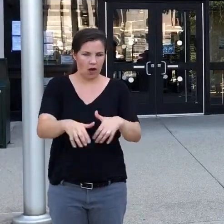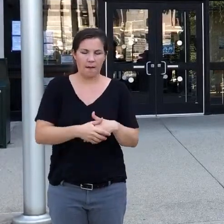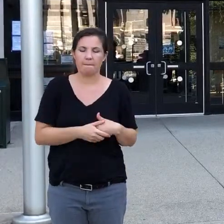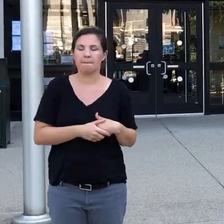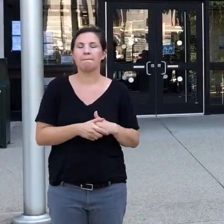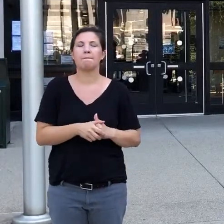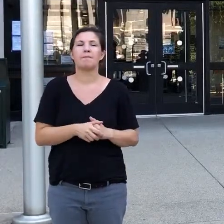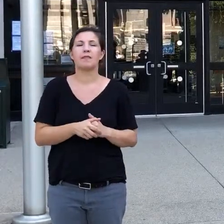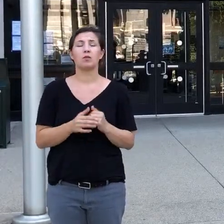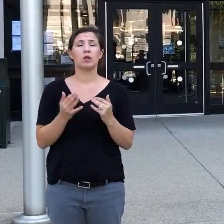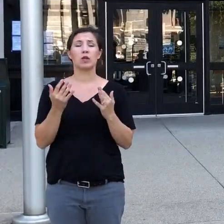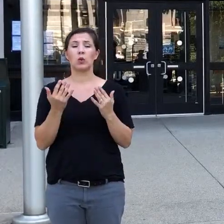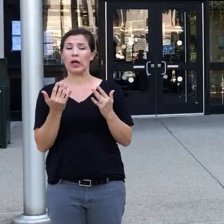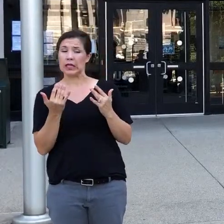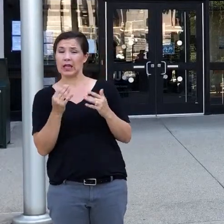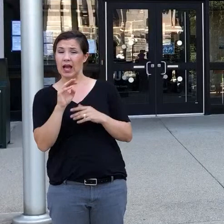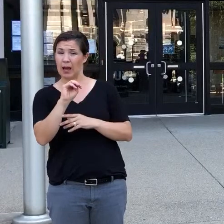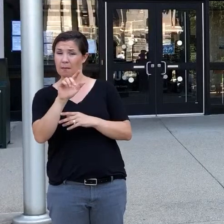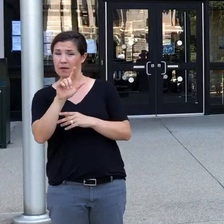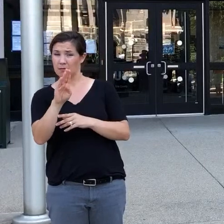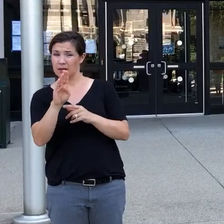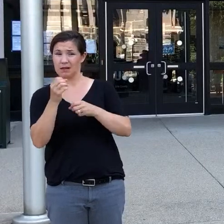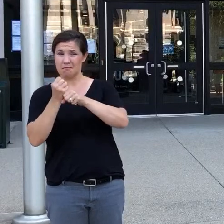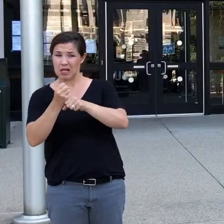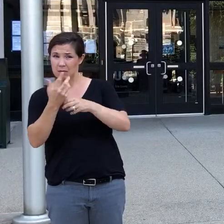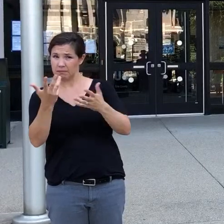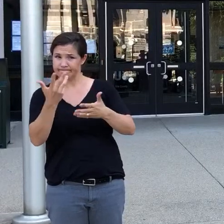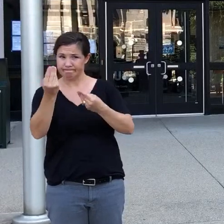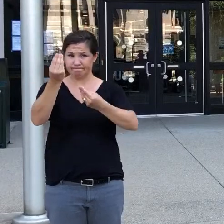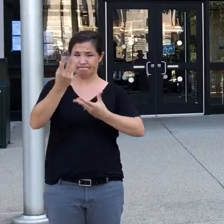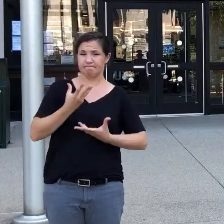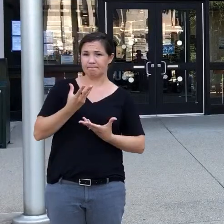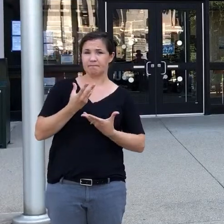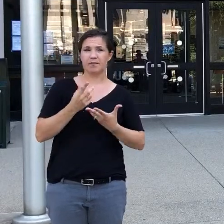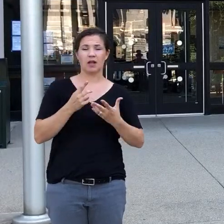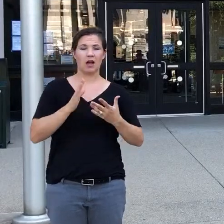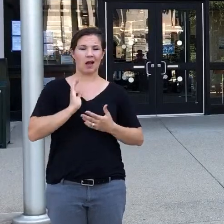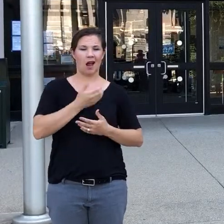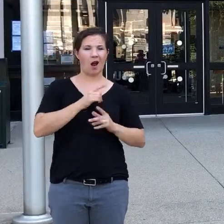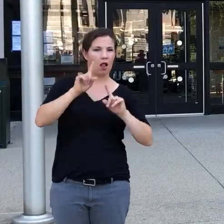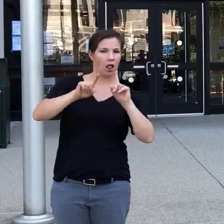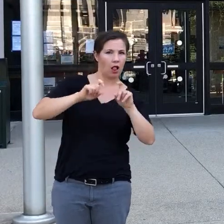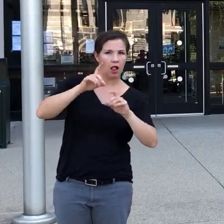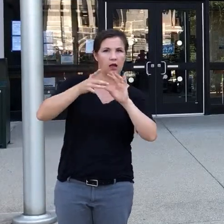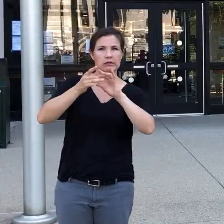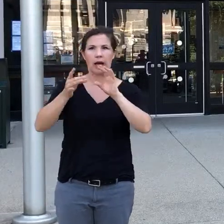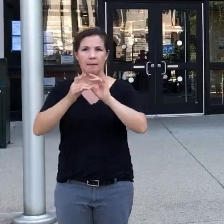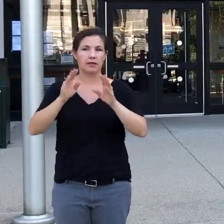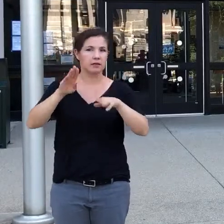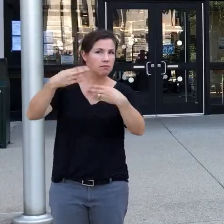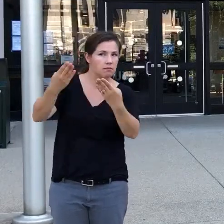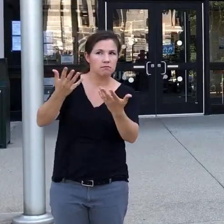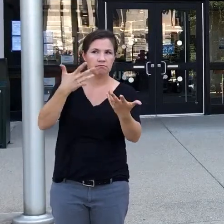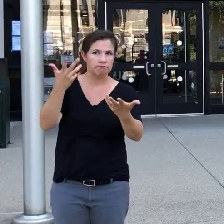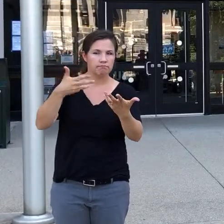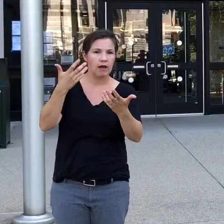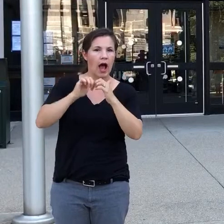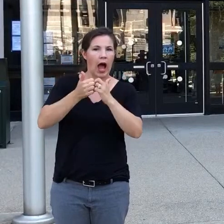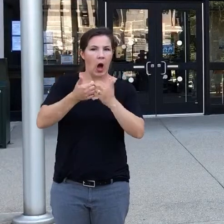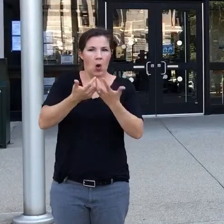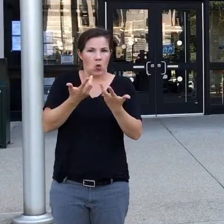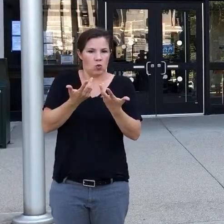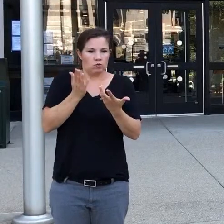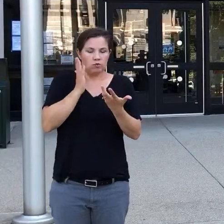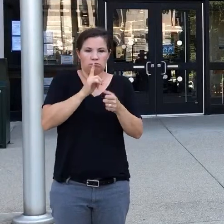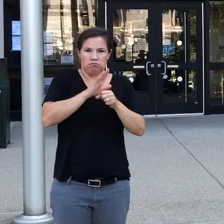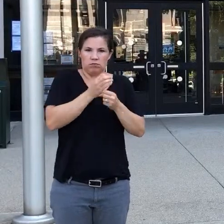We are waiting to hear back from Major League Baseball in response to the questions and comments that we provided to them on how they're going to ensure the